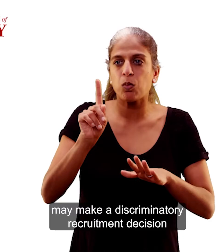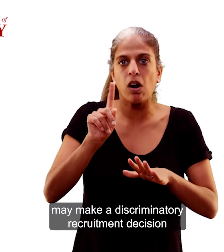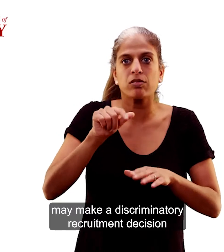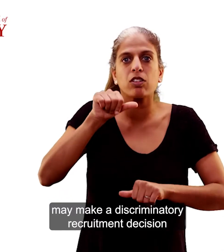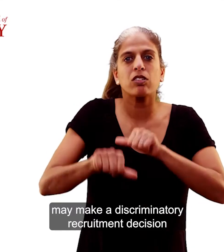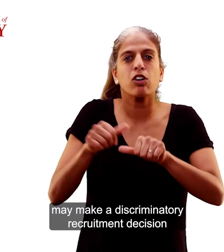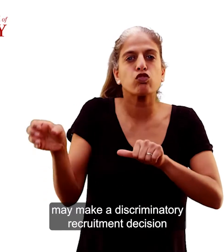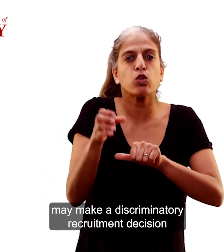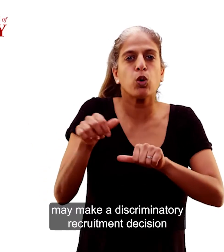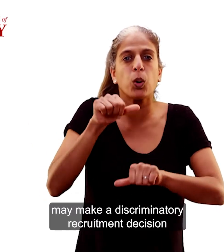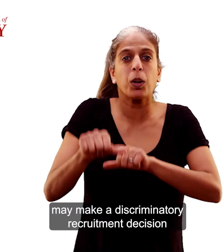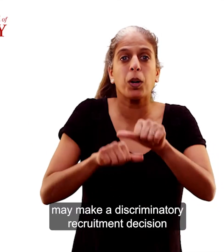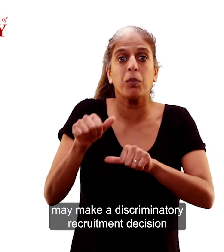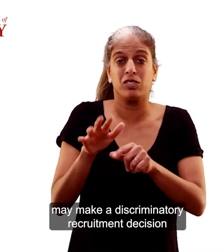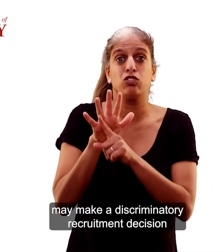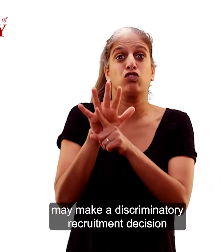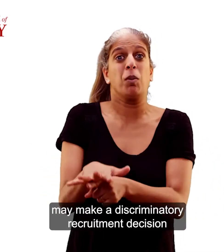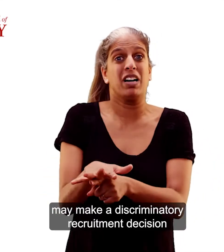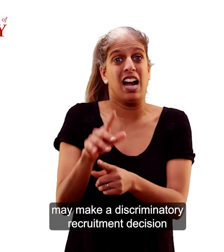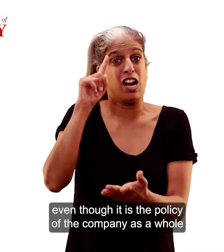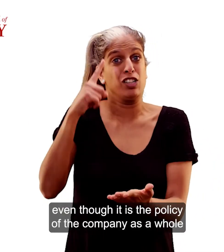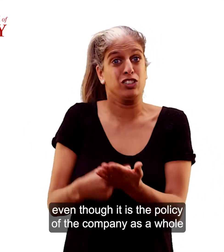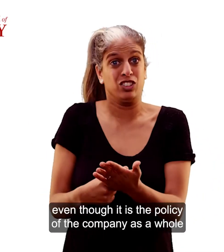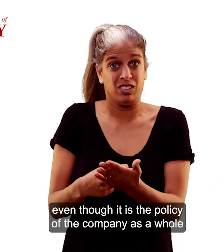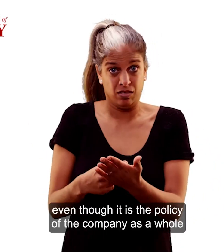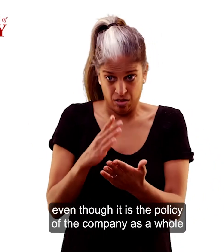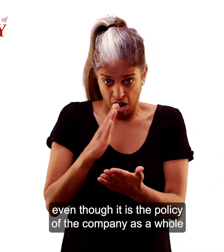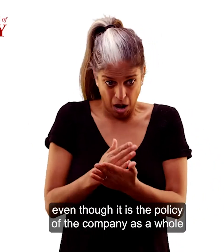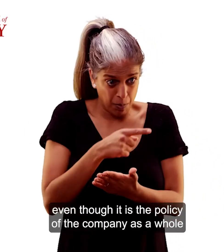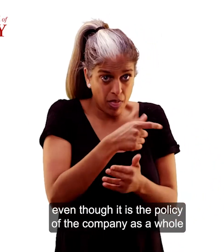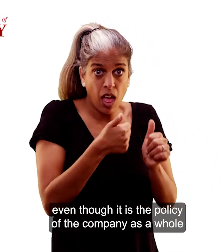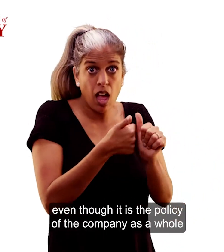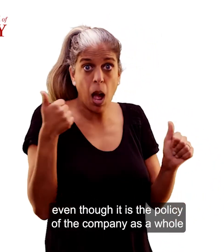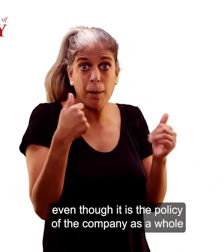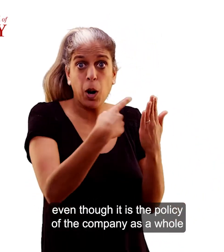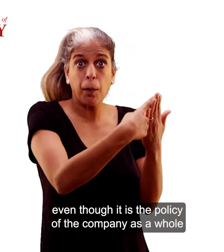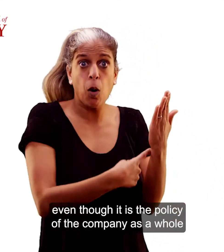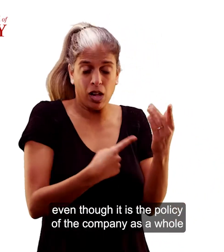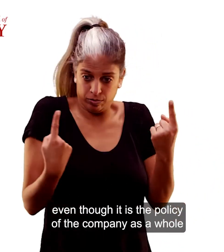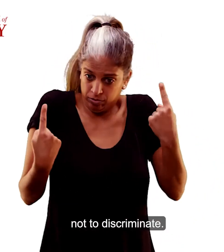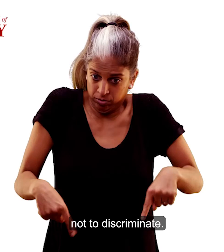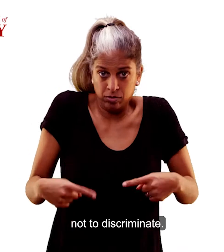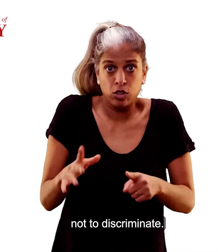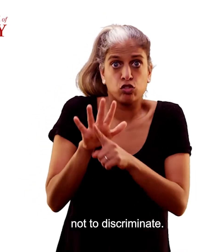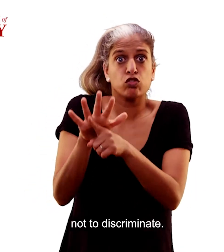a discriminatory recruitment decision, even though it is the policy of the company as a whole not to